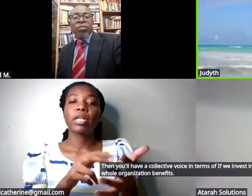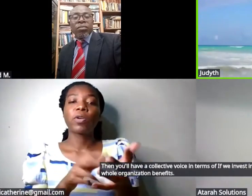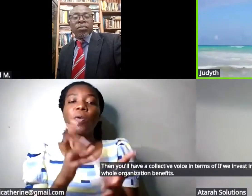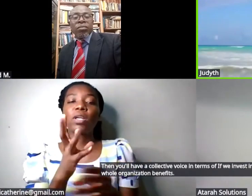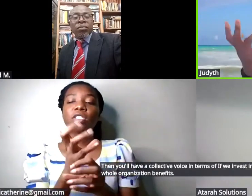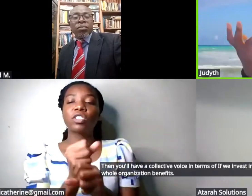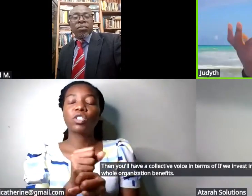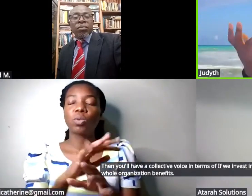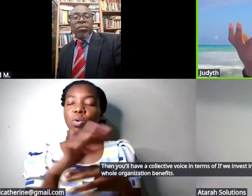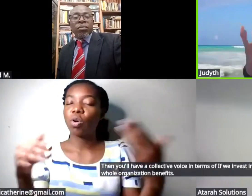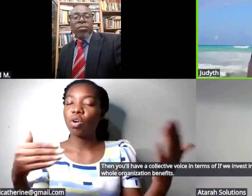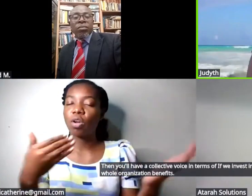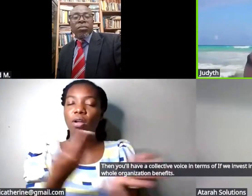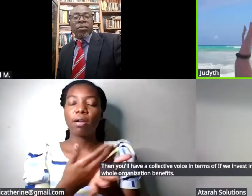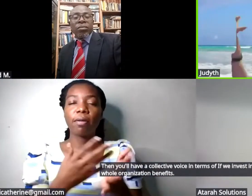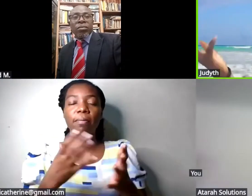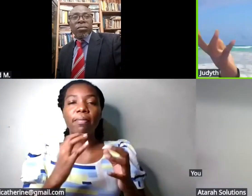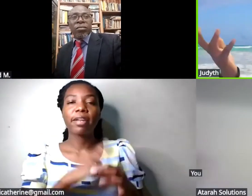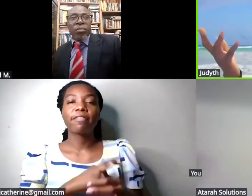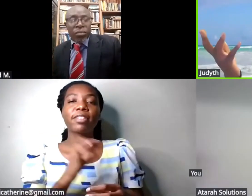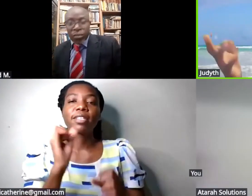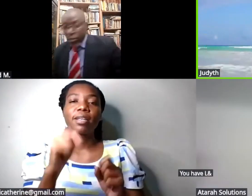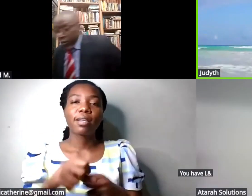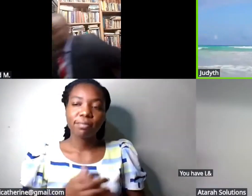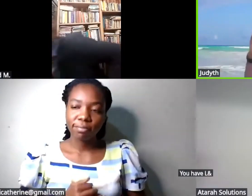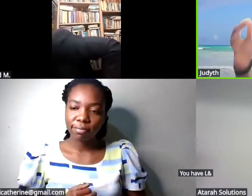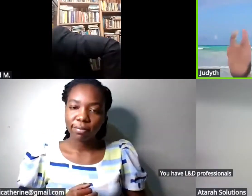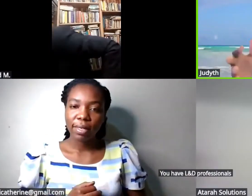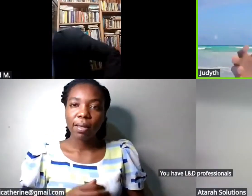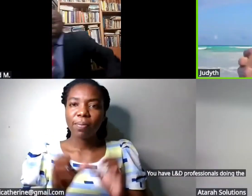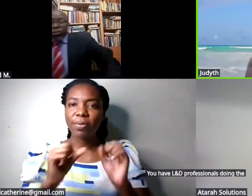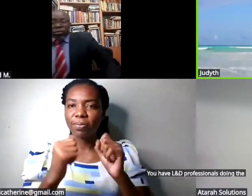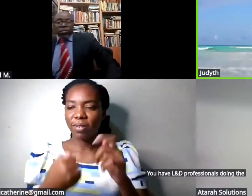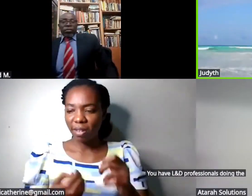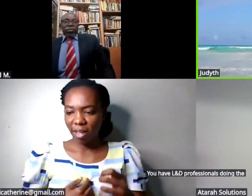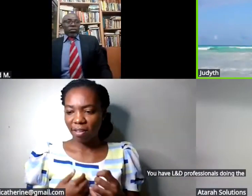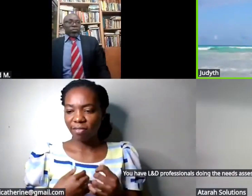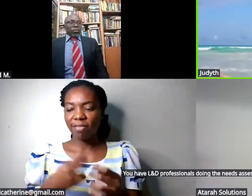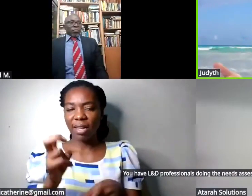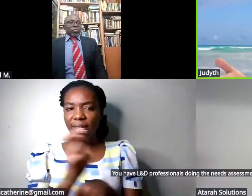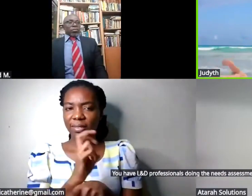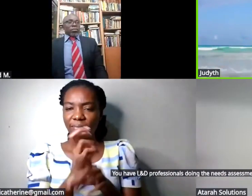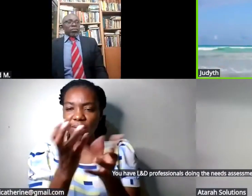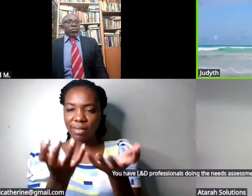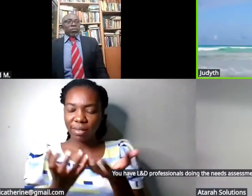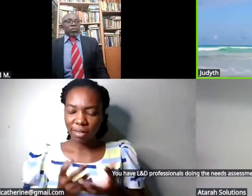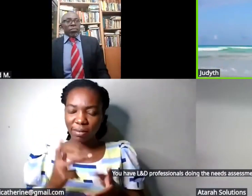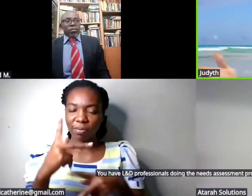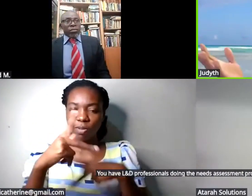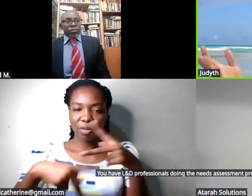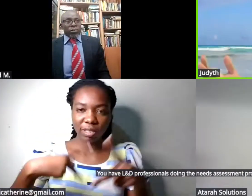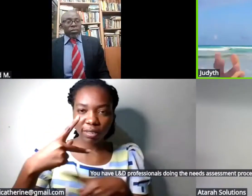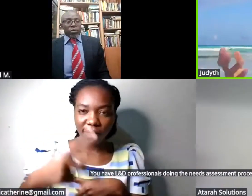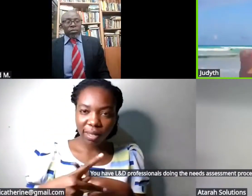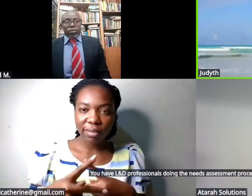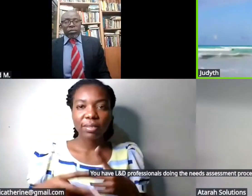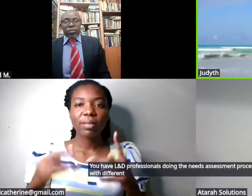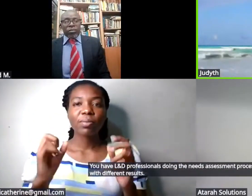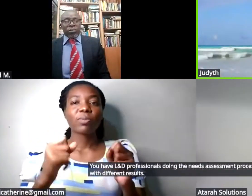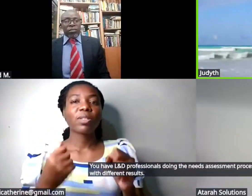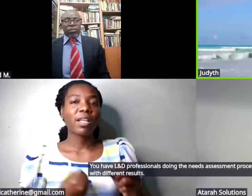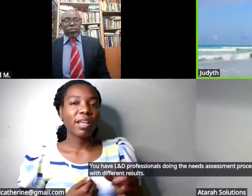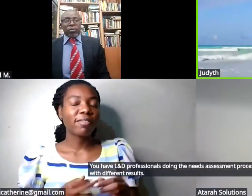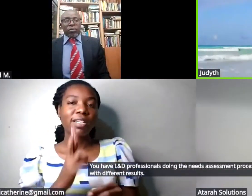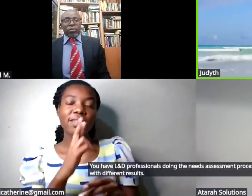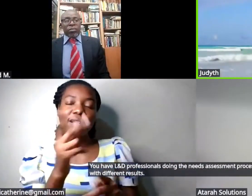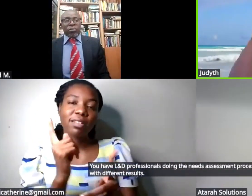You have L&D professionals doing the needs assessment process in different ways, with different results. I